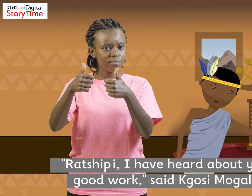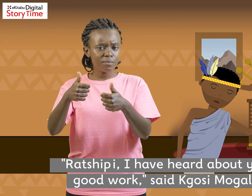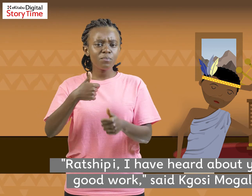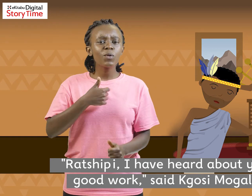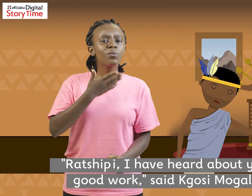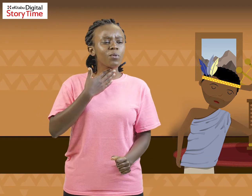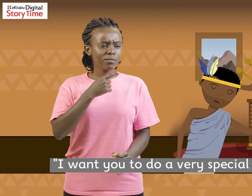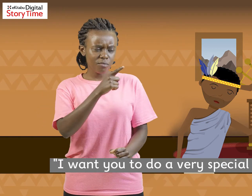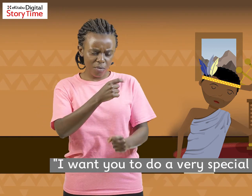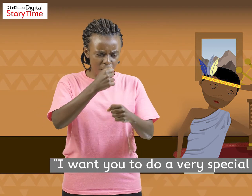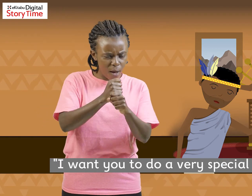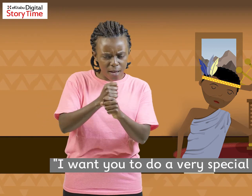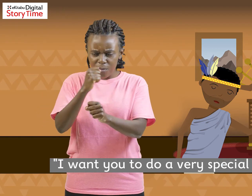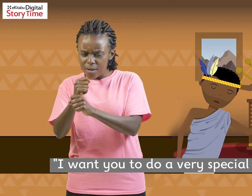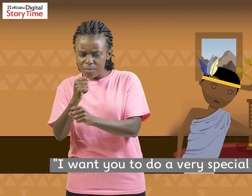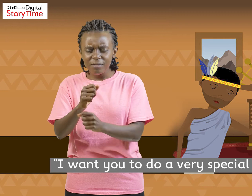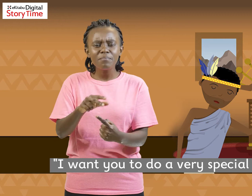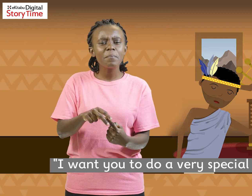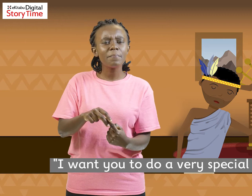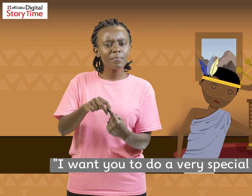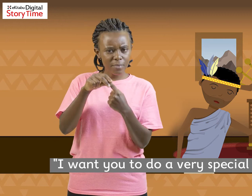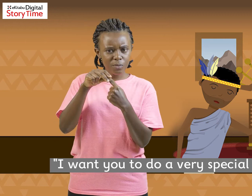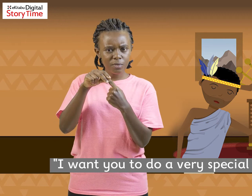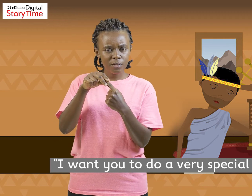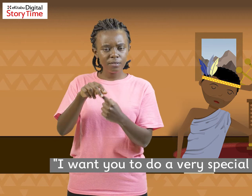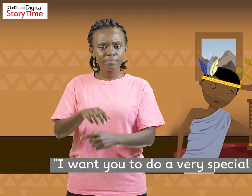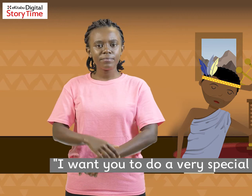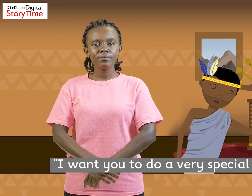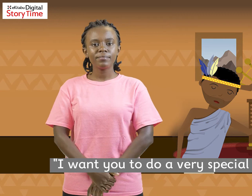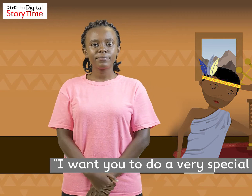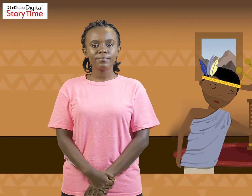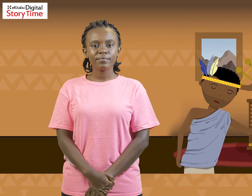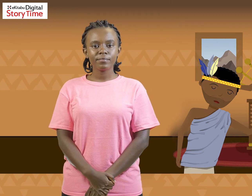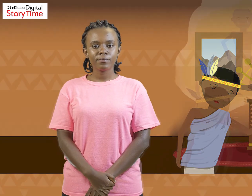Mogale. "I want you to do a very special task.